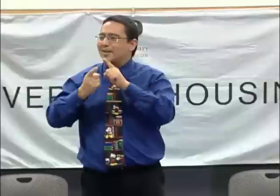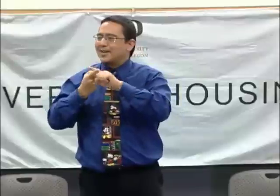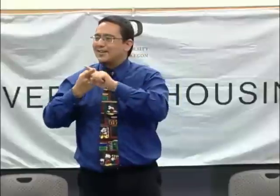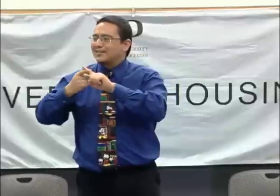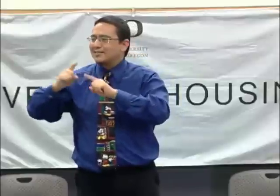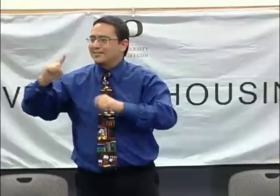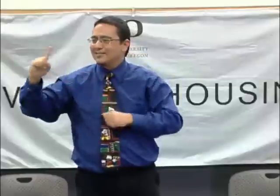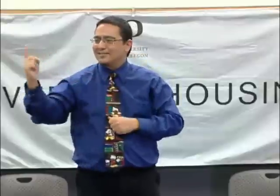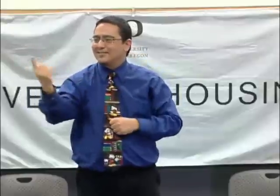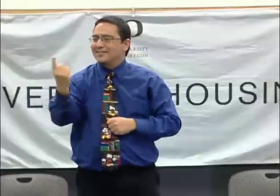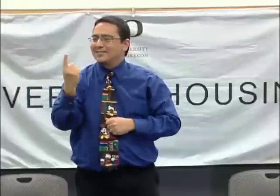Friends.